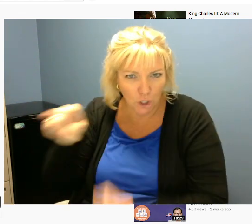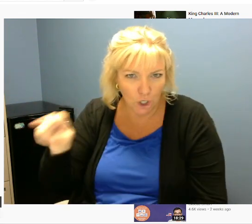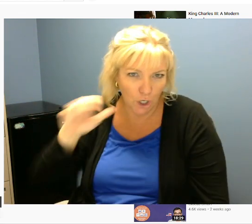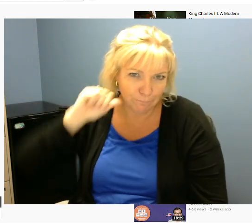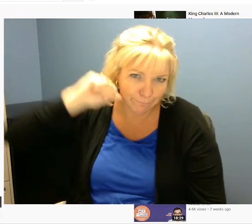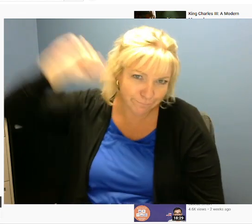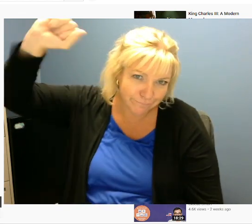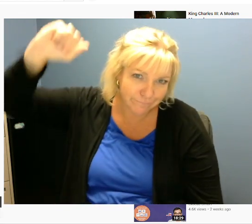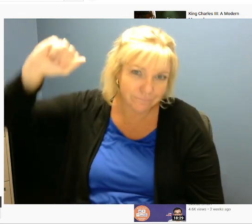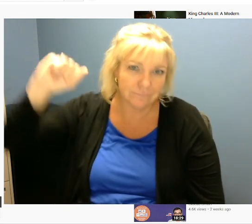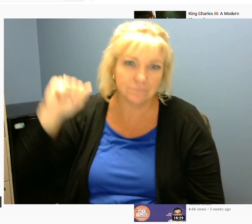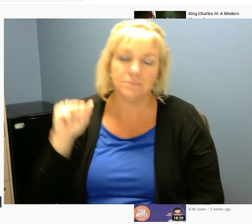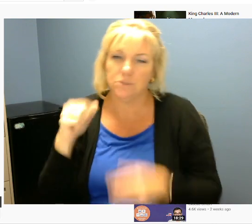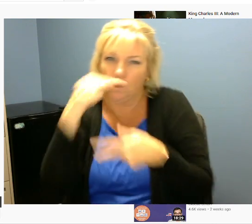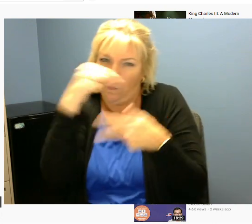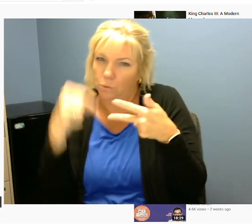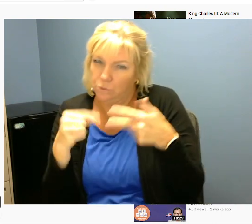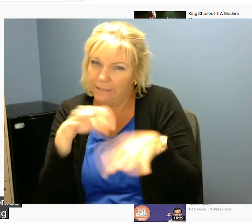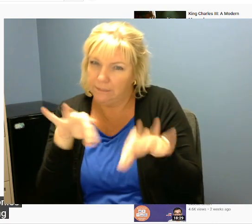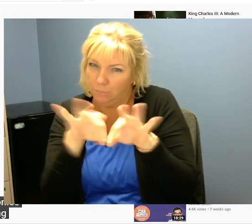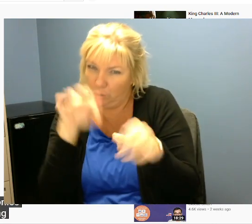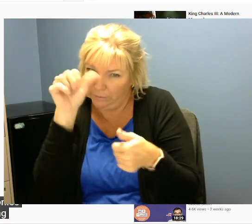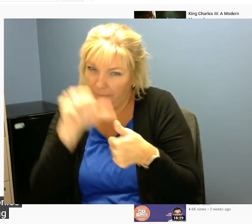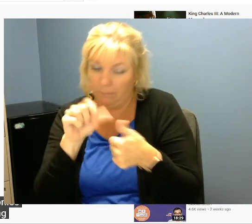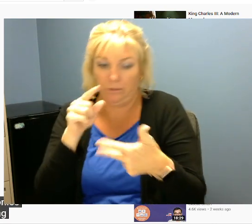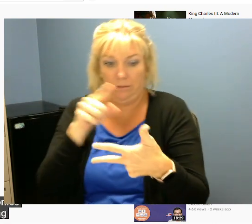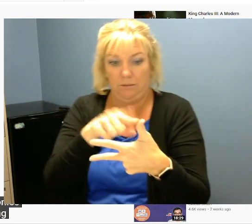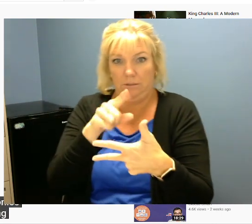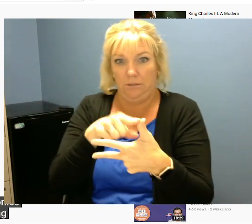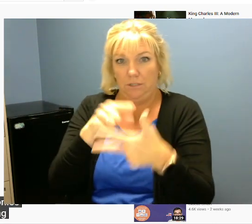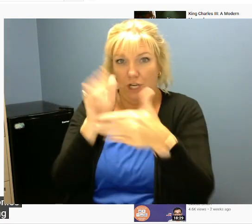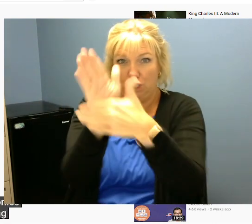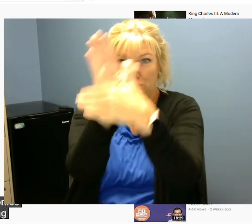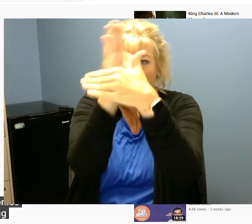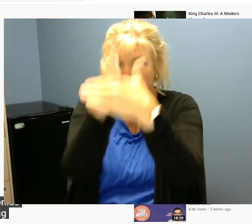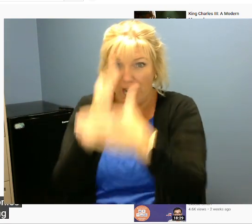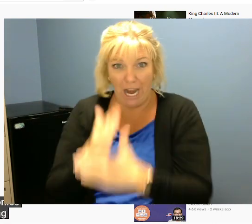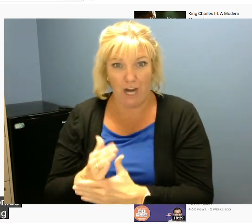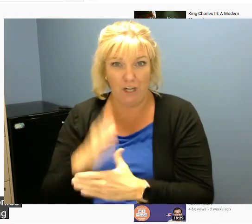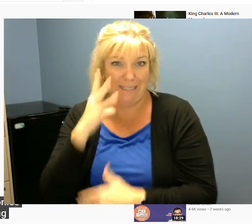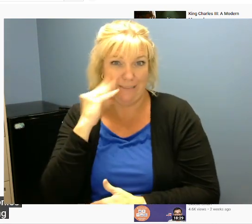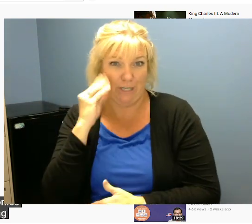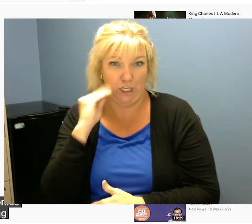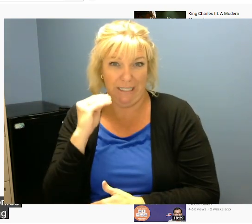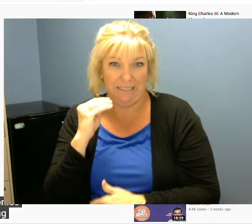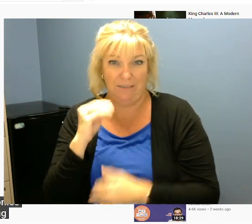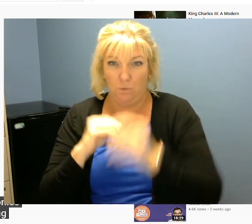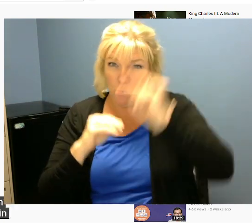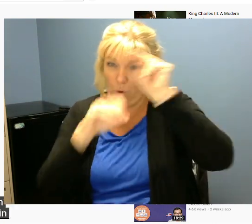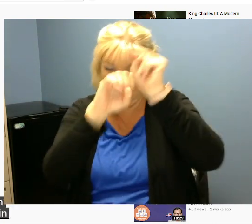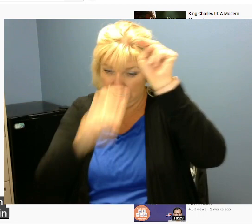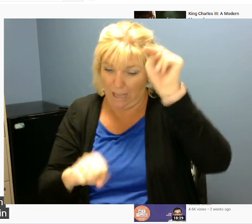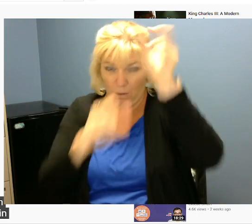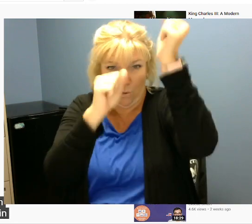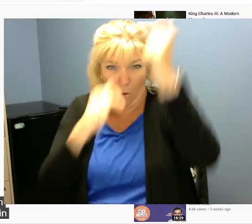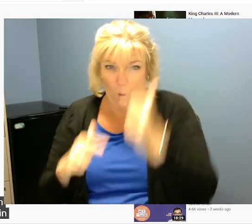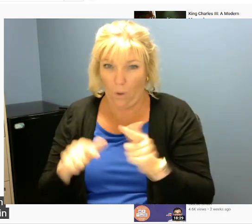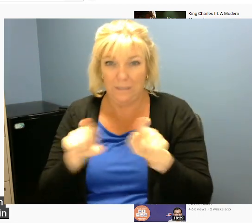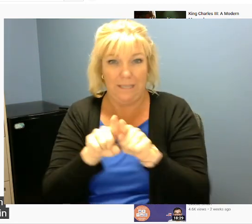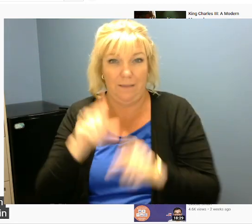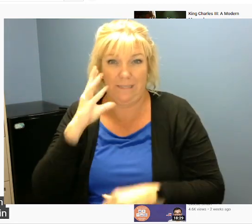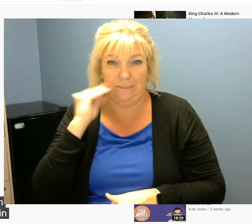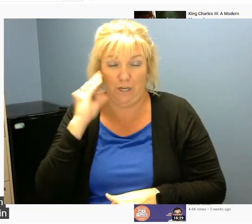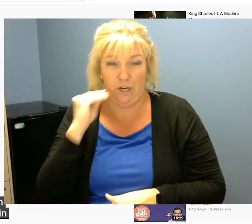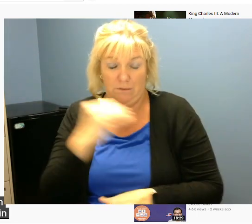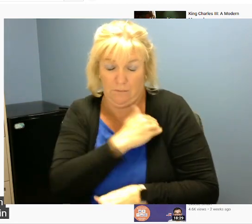Awakening significant. First, it's a shared experience among all the colonies. Second, it gets people questioning ideas of